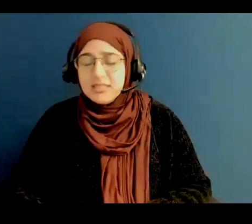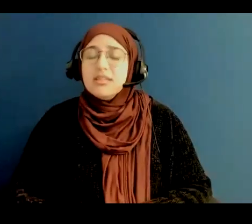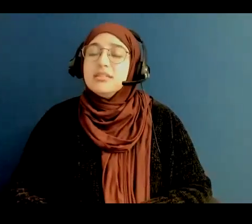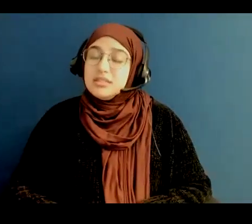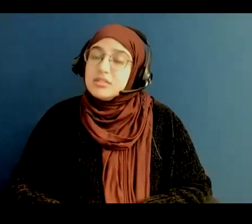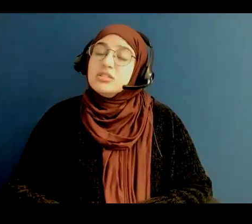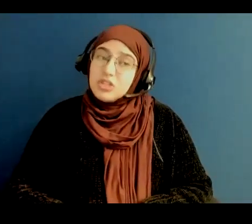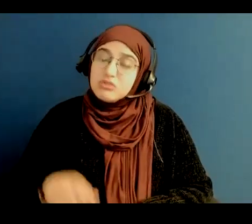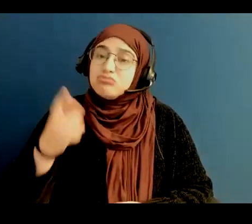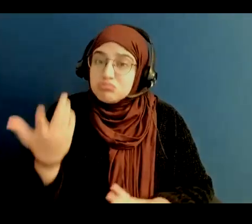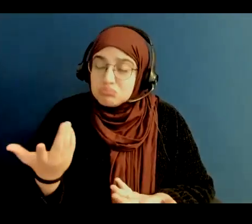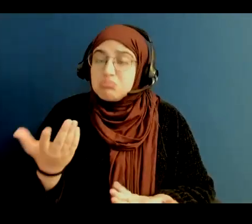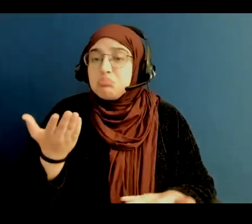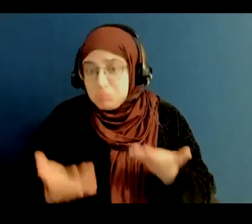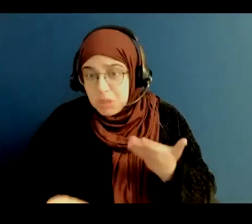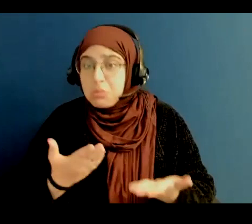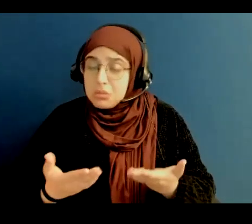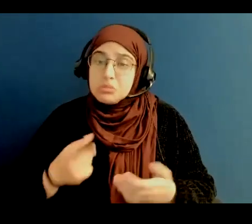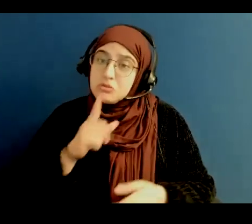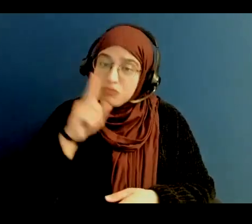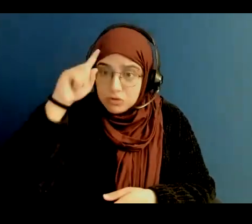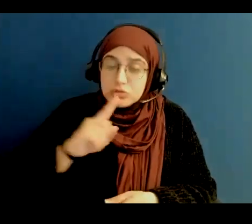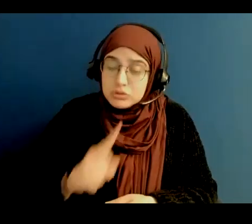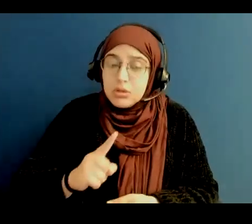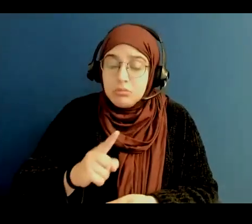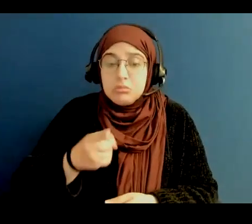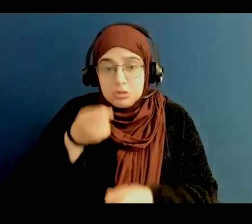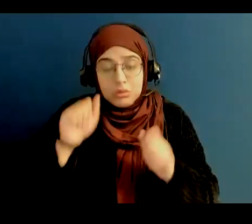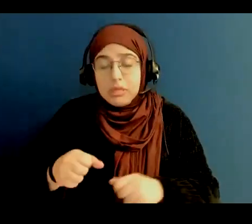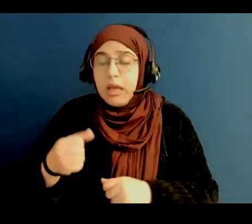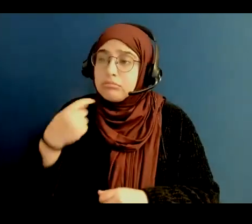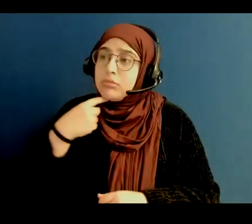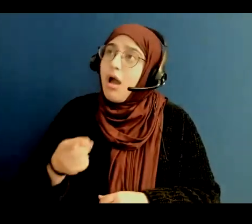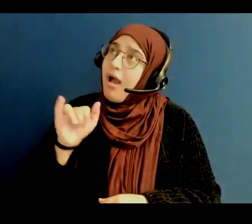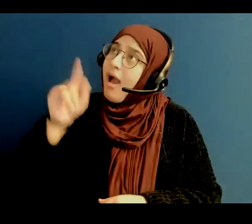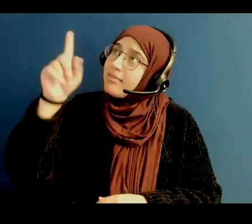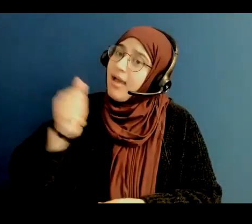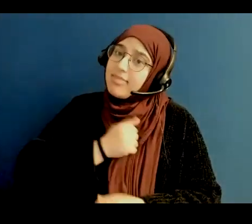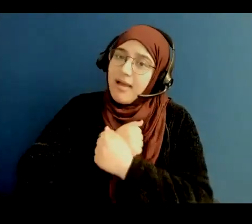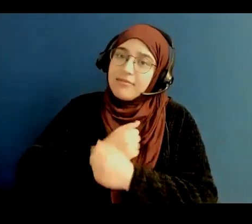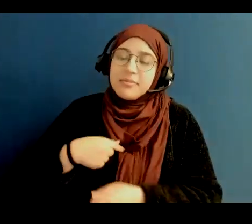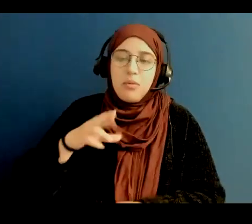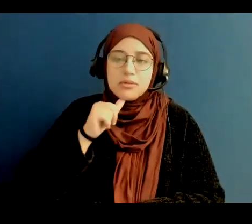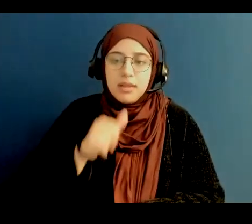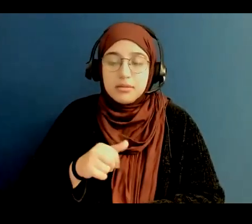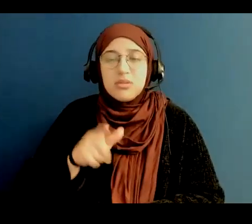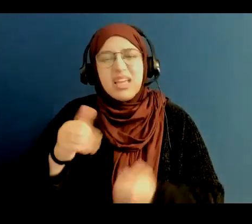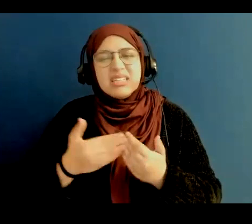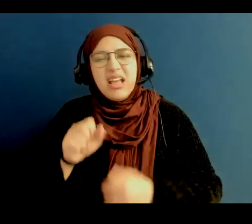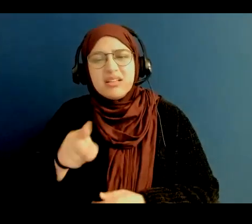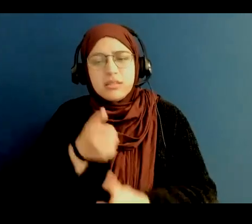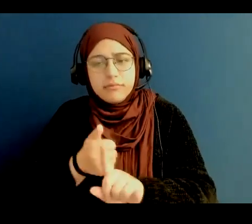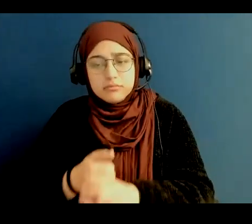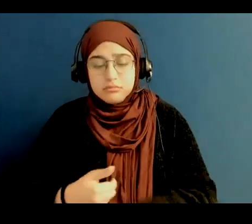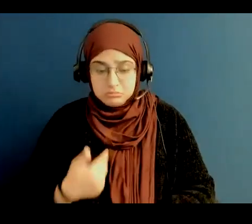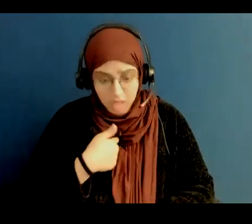you can tell whether Allah Azza wa Jal loves you or not. You can easily ask yourself, do I love Allah Azza wa Jal? Do I really